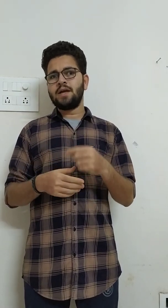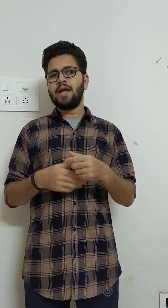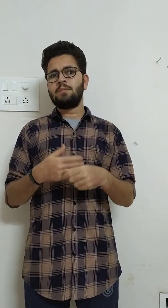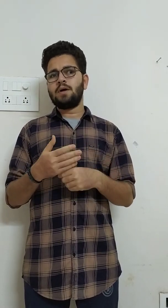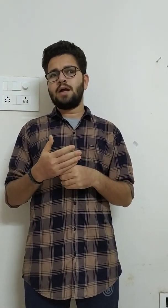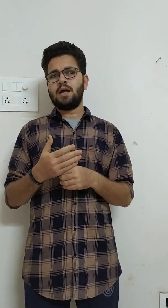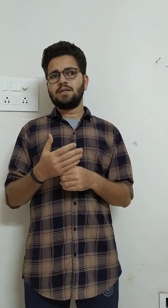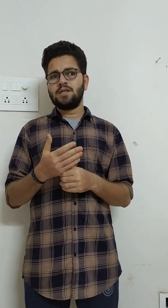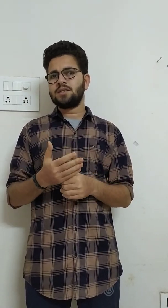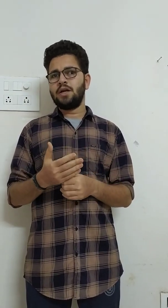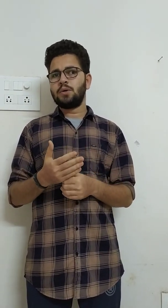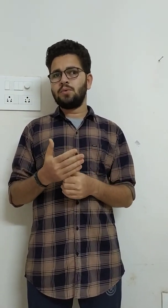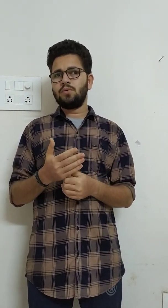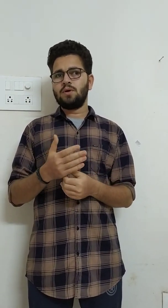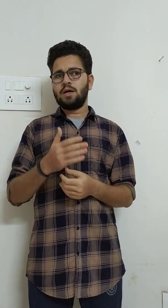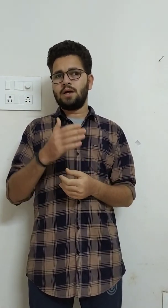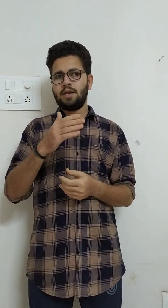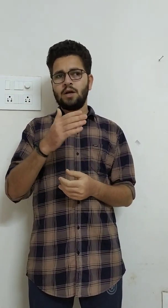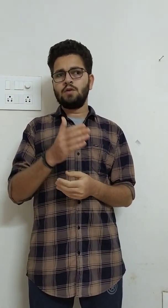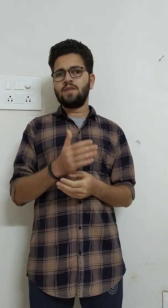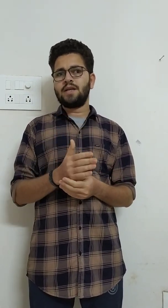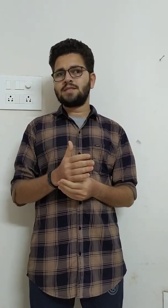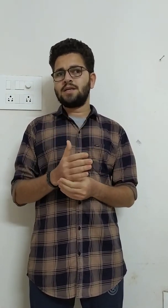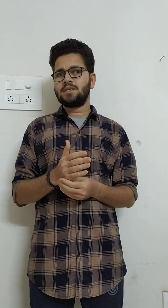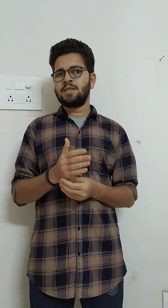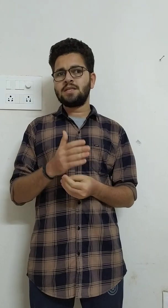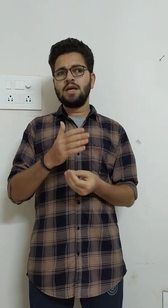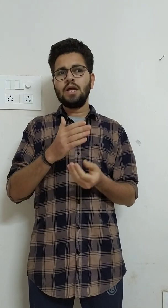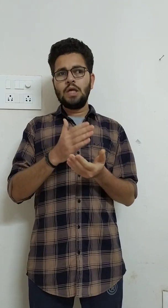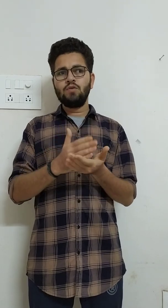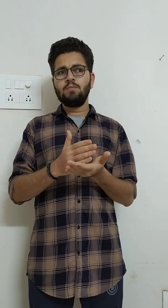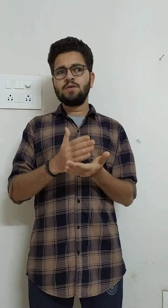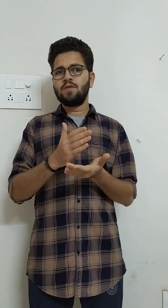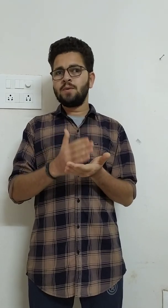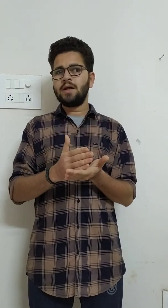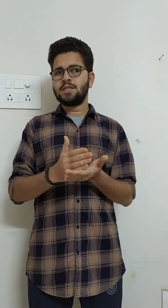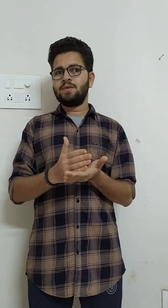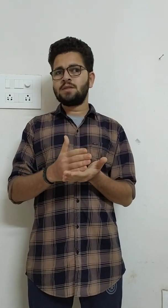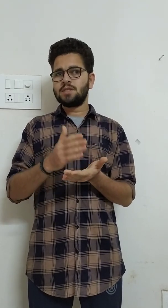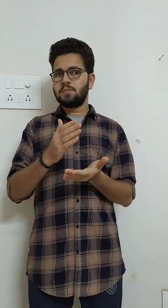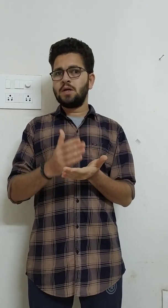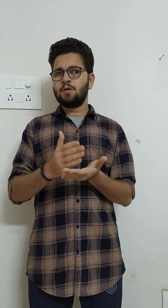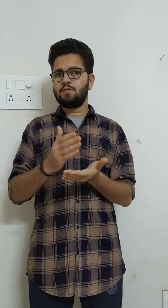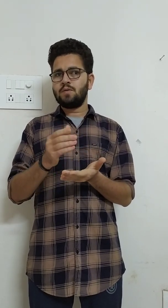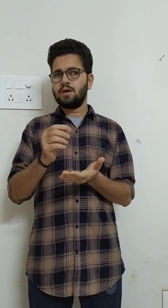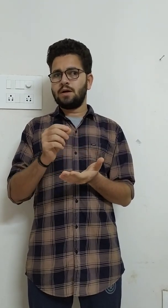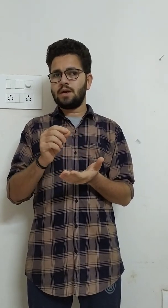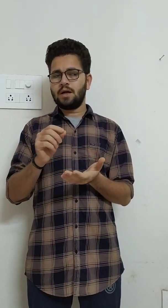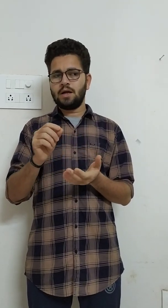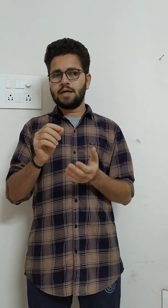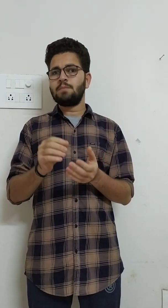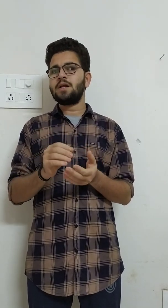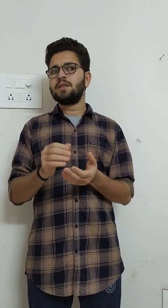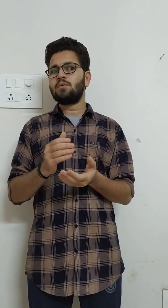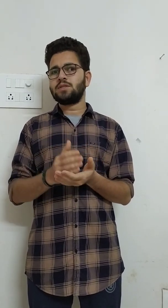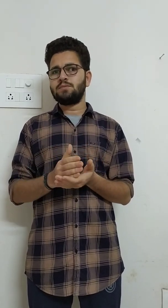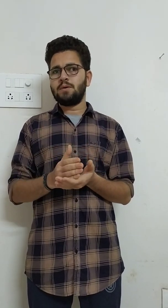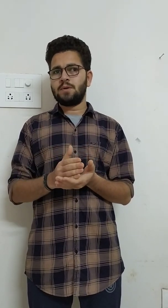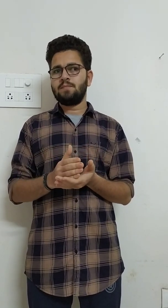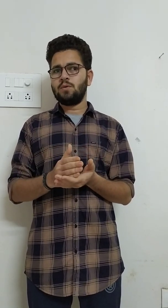I am suggesting to enroll for the test series is you will be familiarized with speed of attempting the question paper.